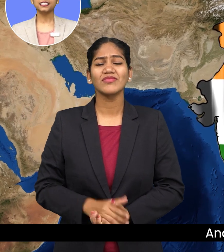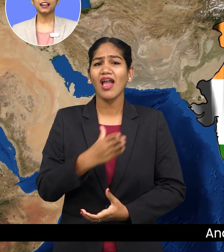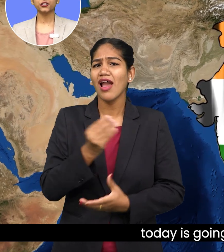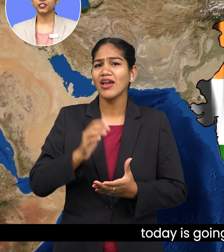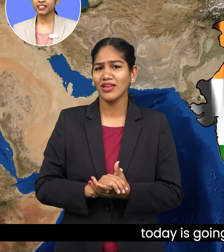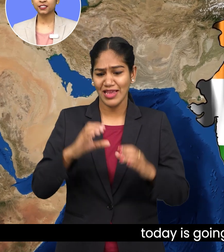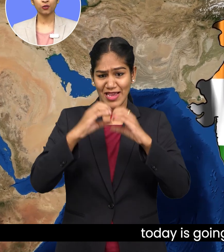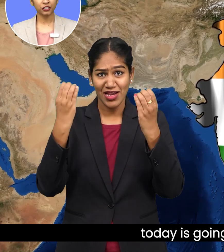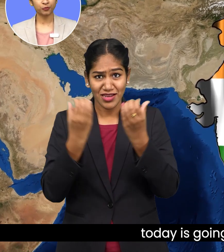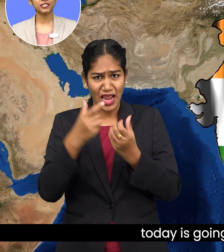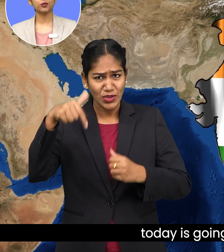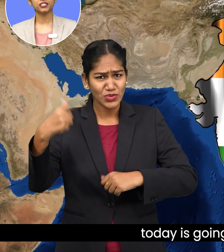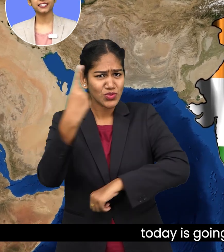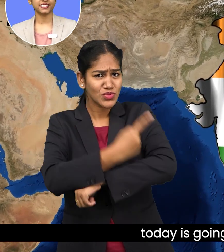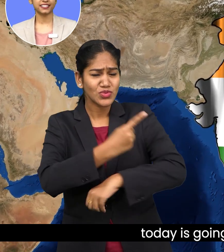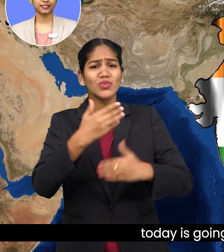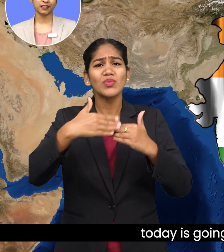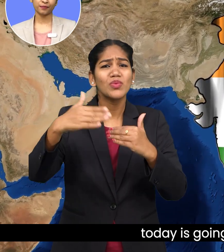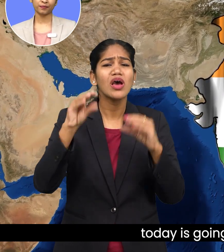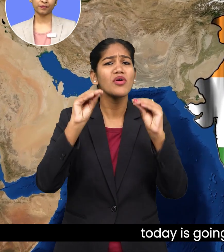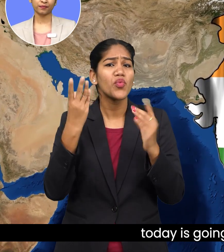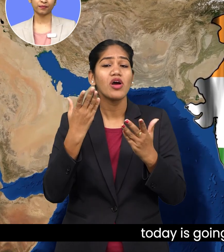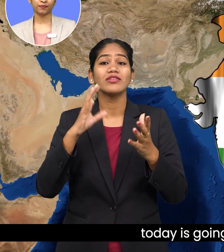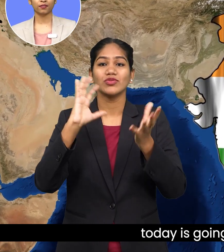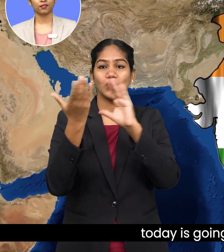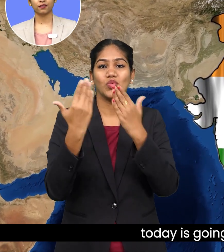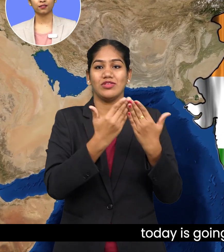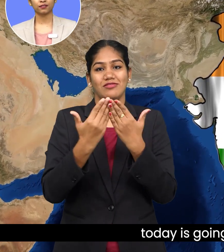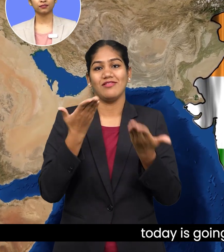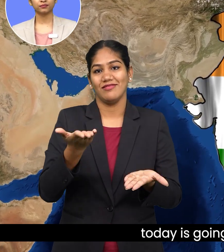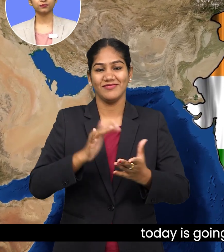and our class today is going to be social studies.